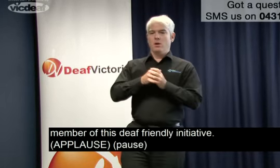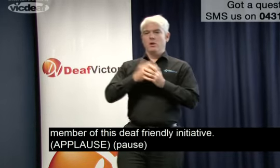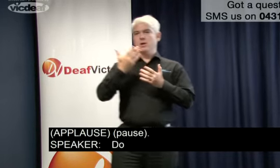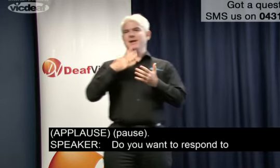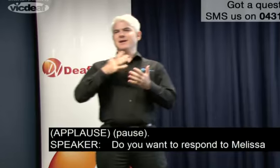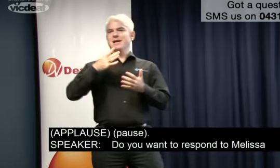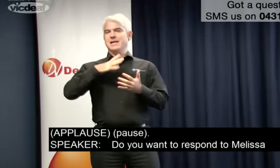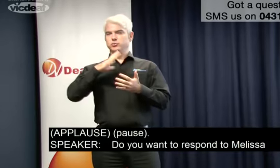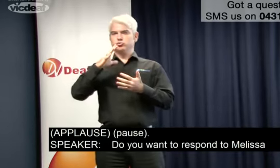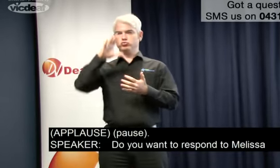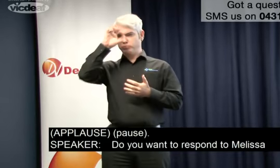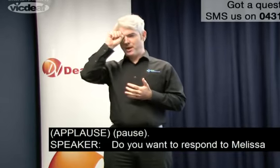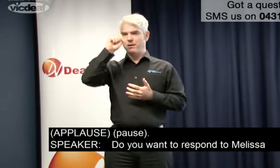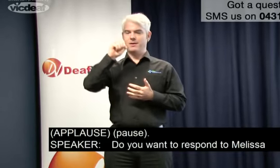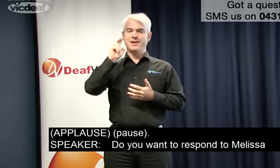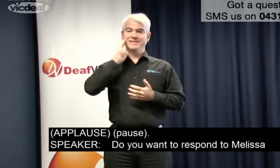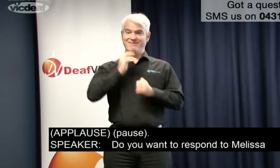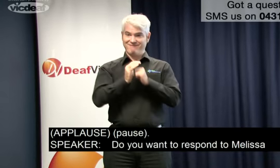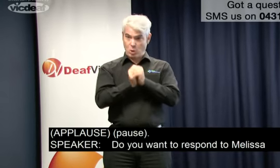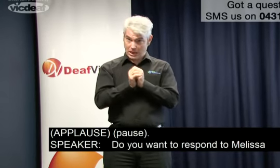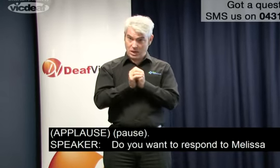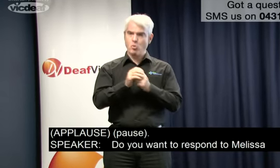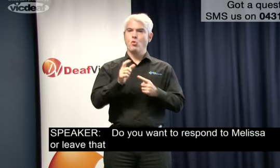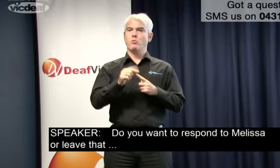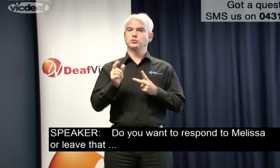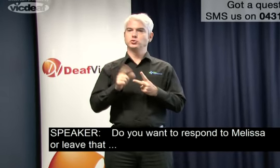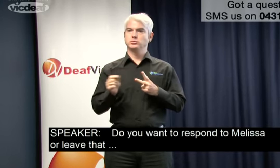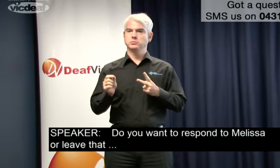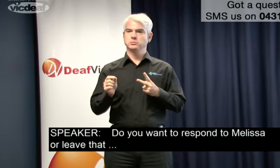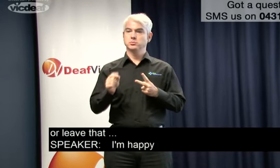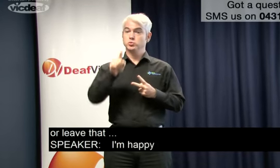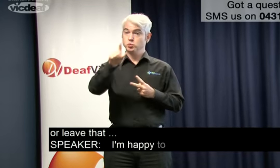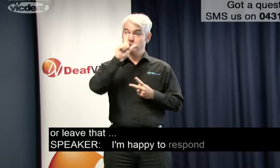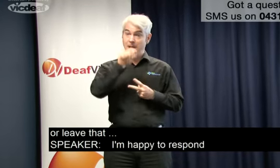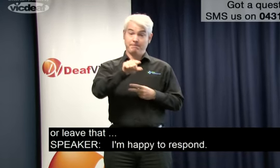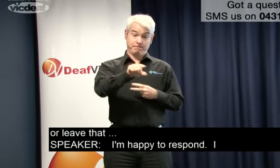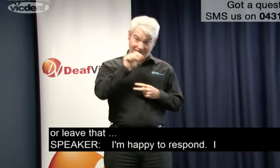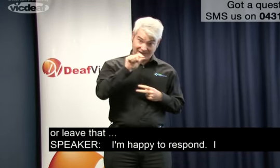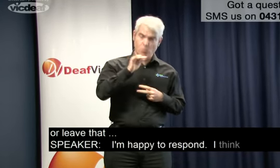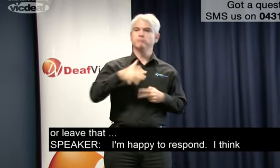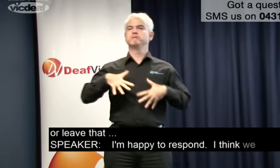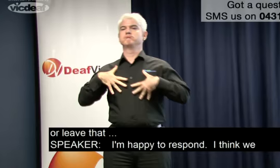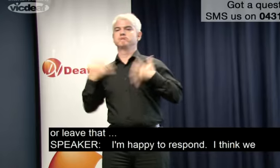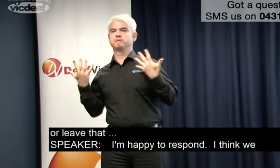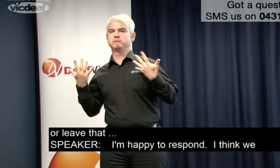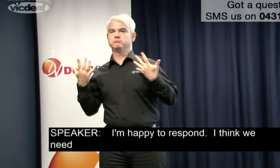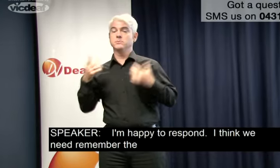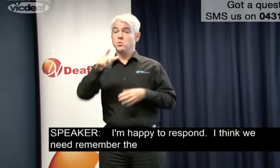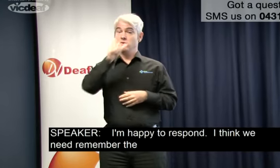to respond. I think we need to remember the Deaf Friendly Initiative is only an option. You can either go with that or you